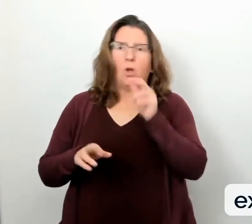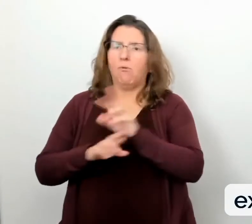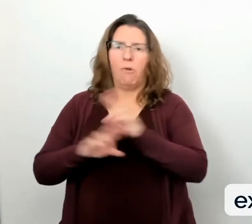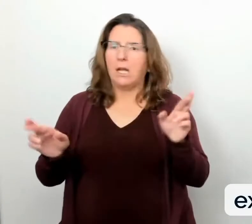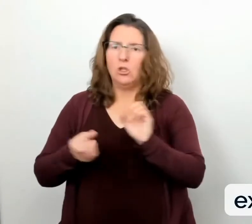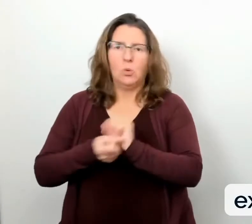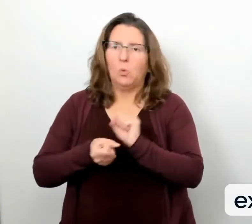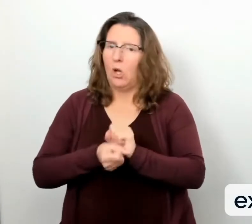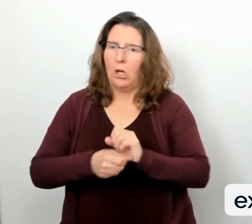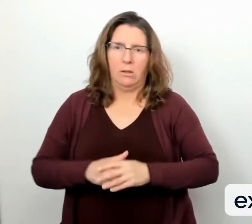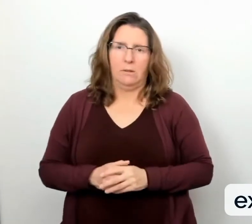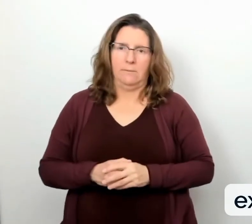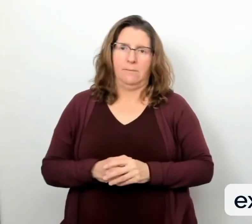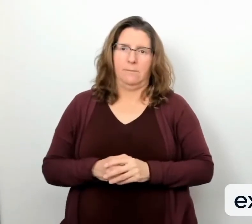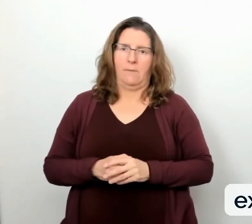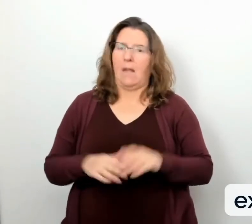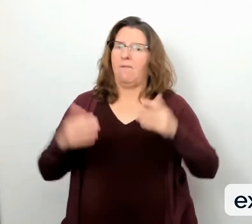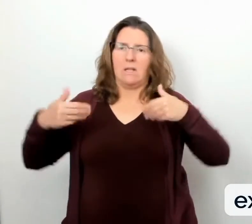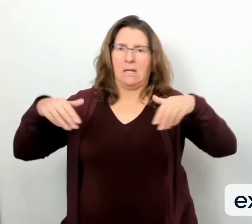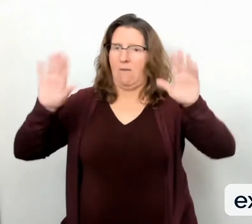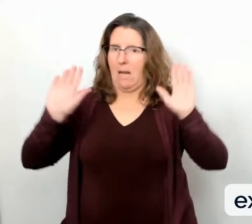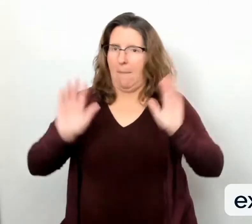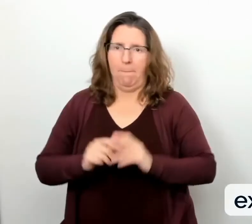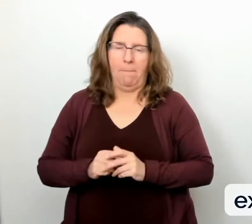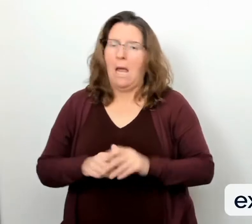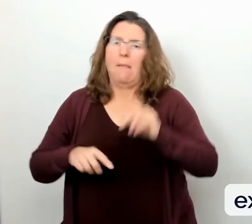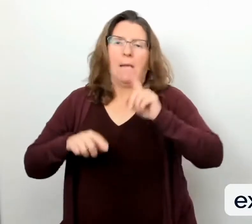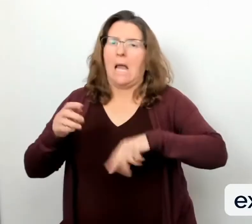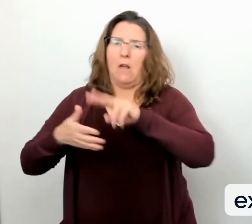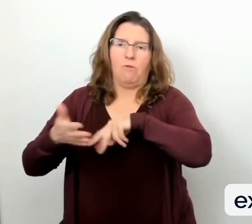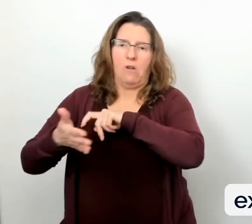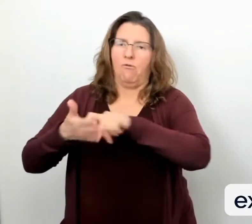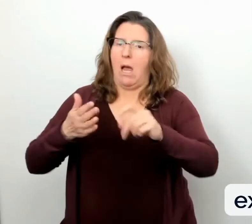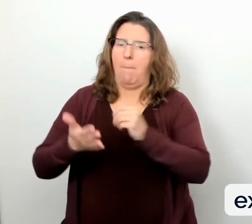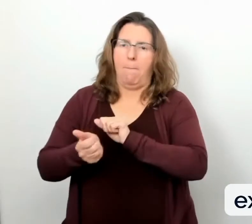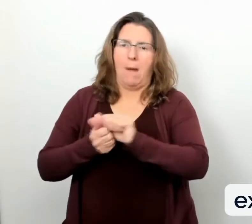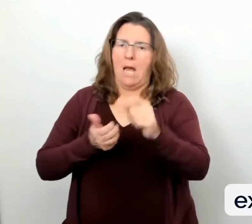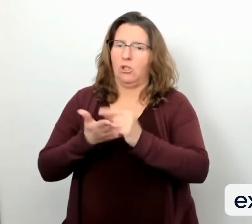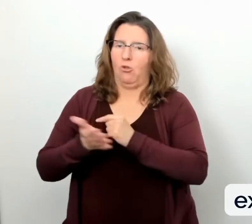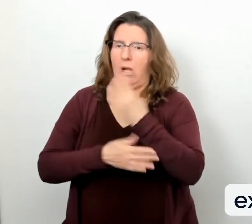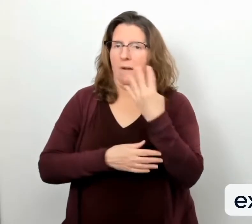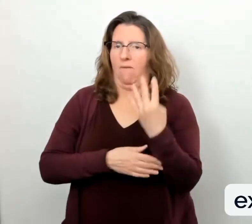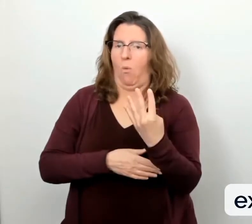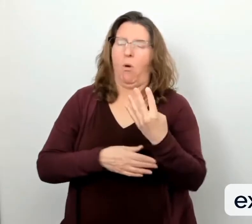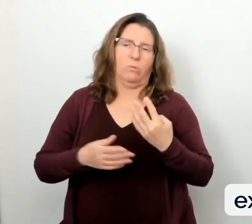wasn't prepared to do the work. He had already given up. His reading level was approximately grade